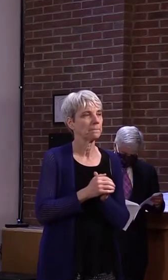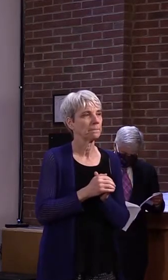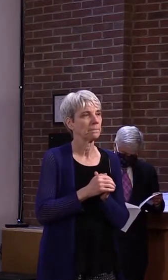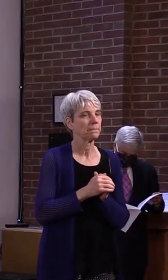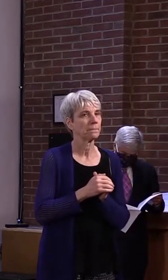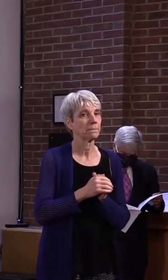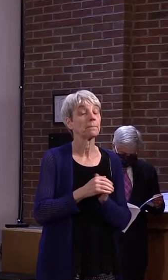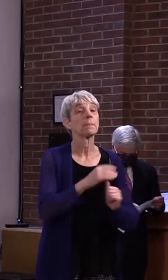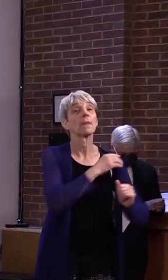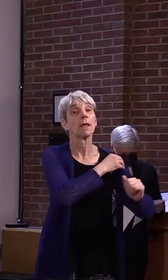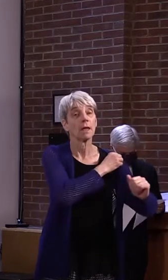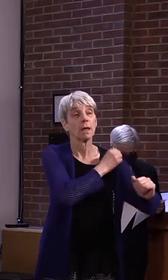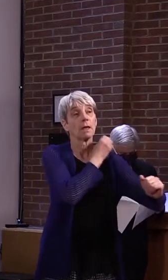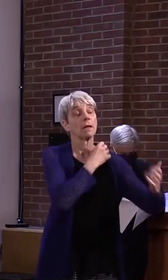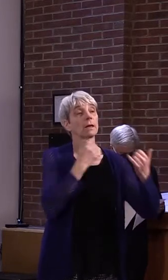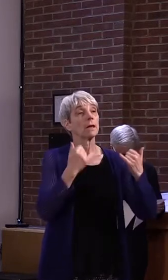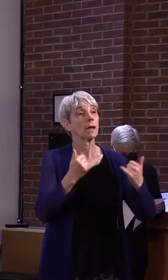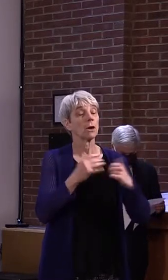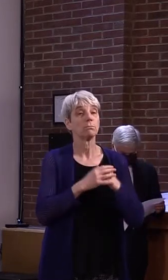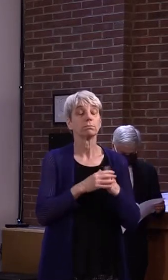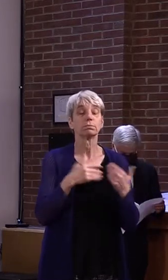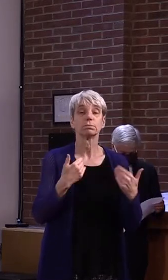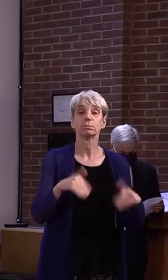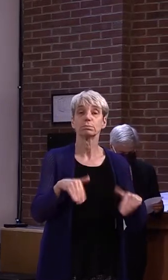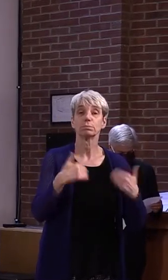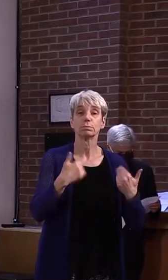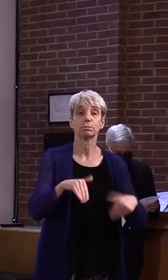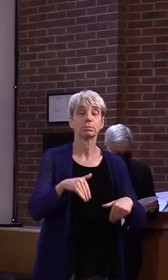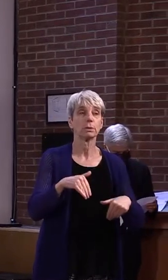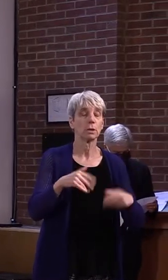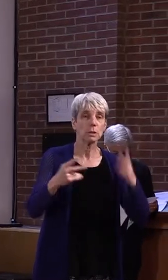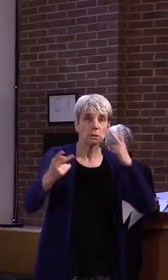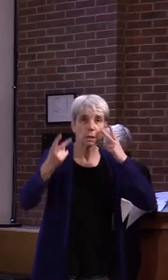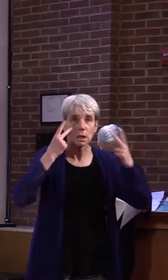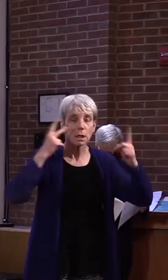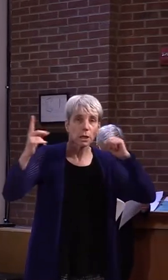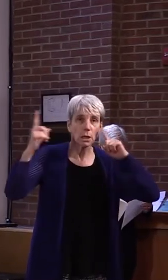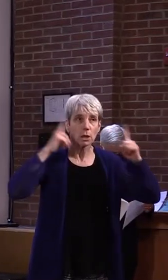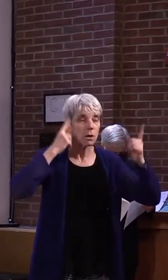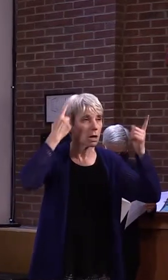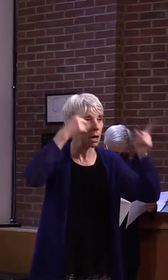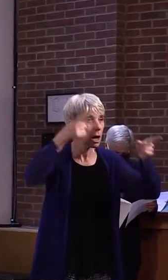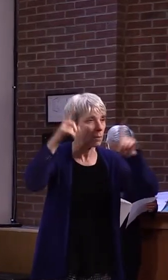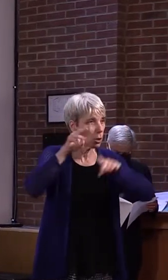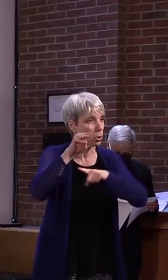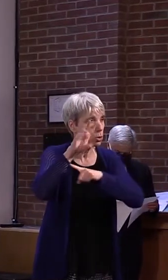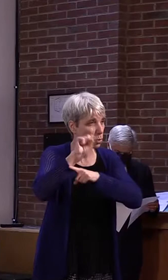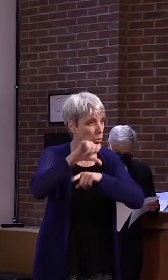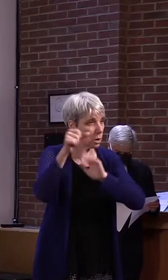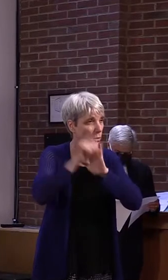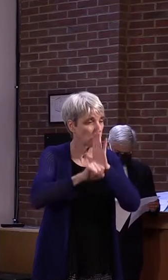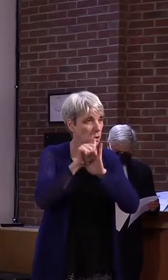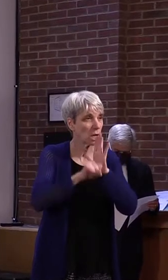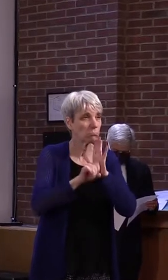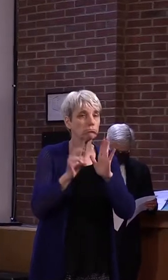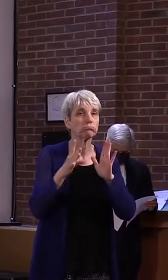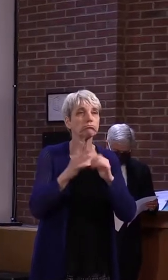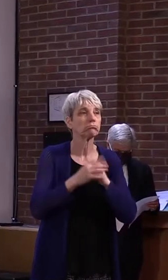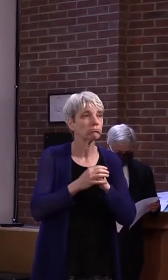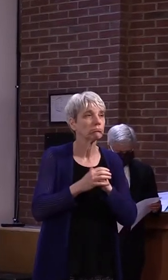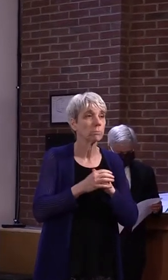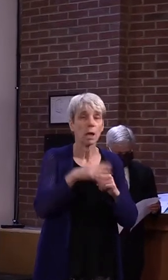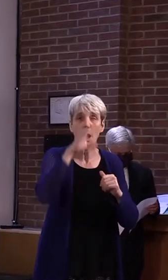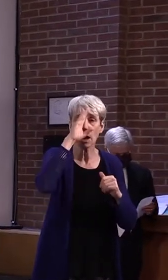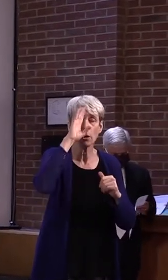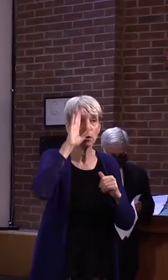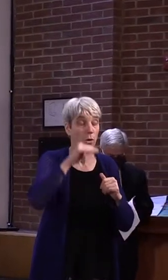and on the medical scene with regard to COVID. I suspect people and the public are having difficulty just keeping up